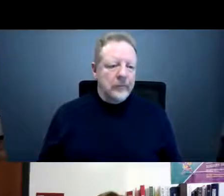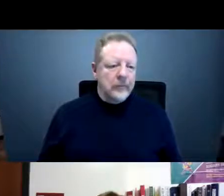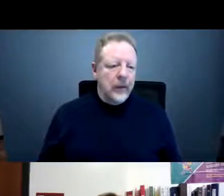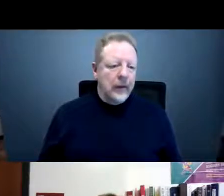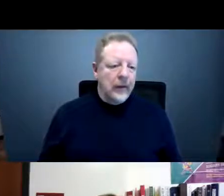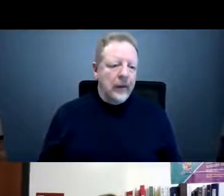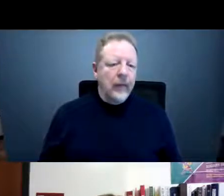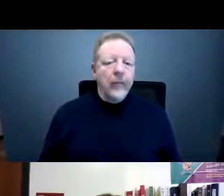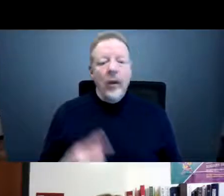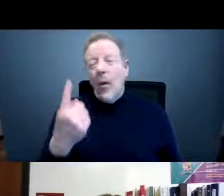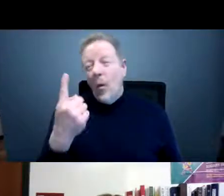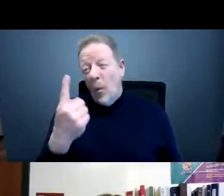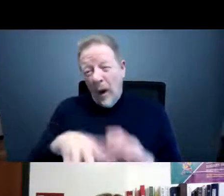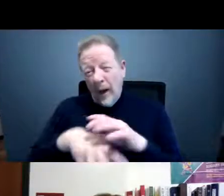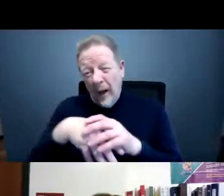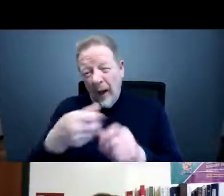One in 9 people